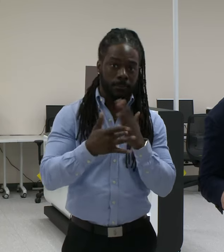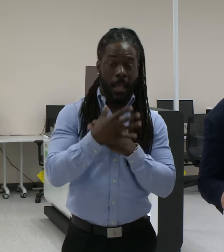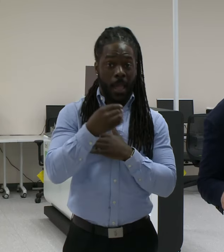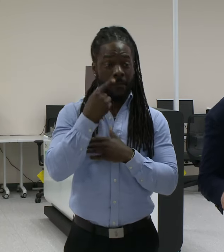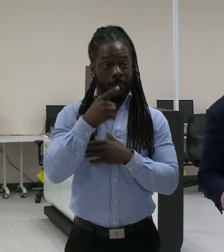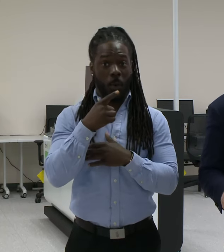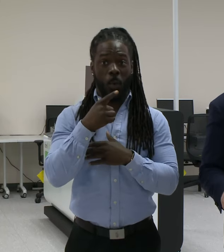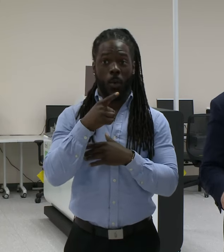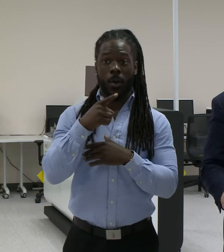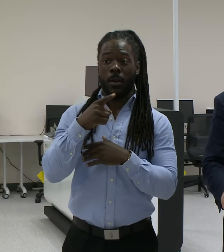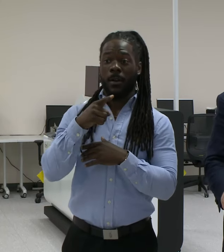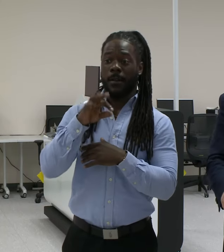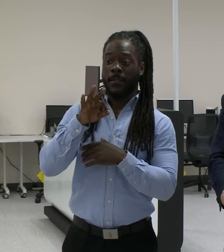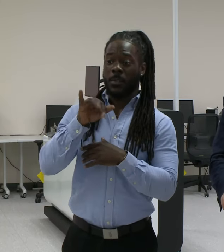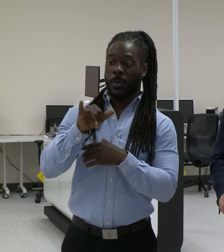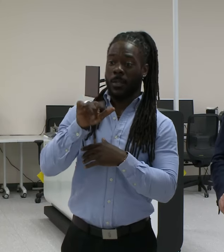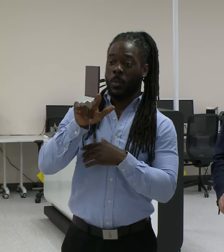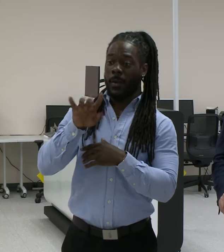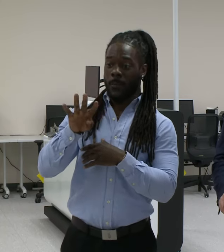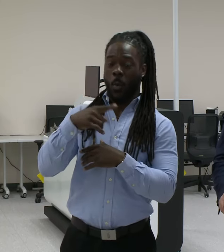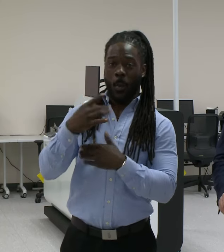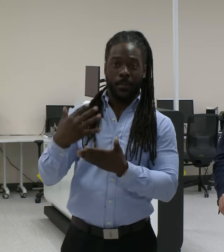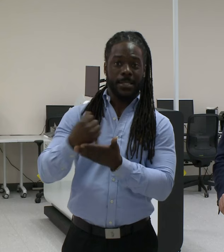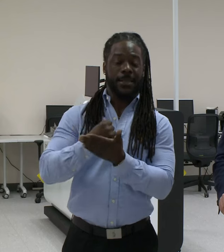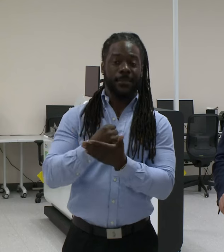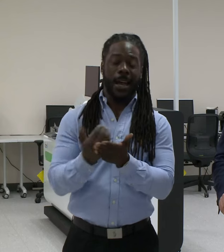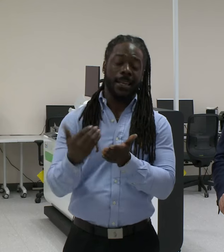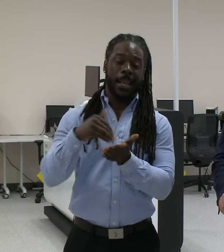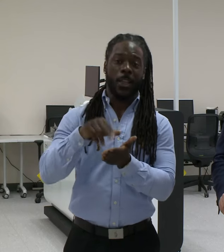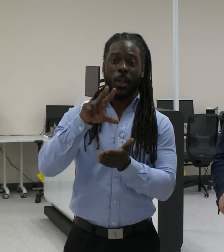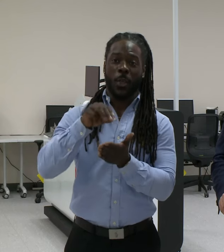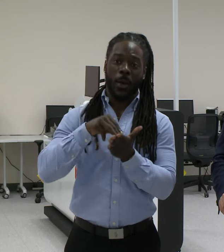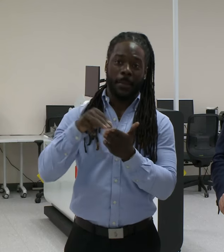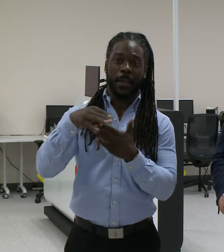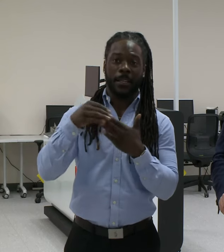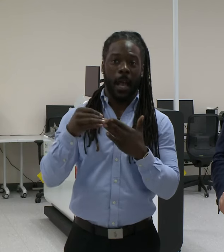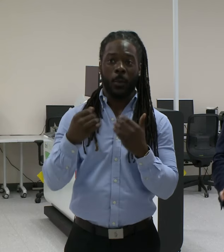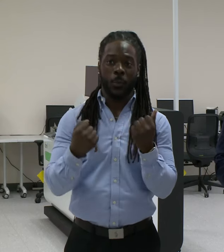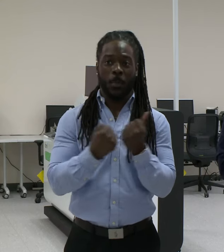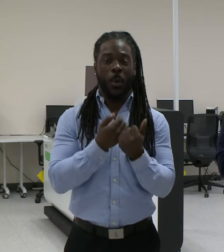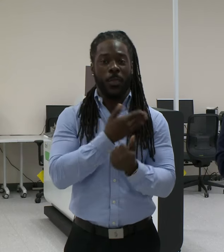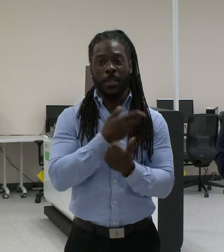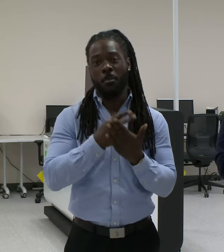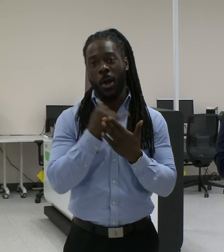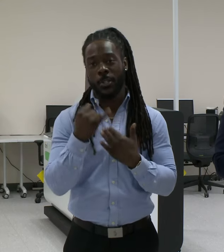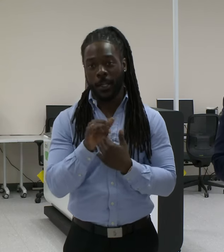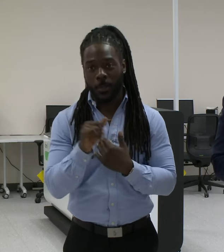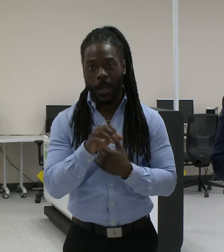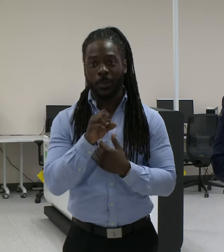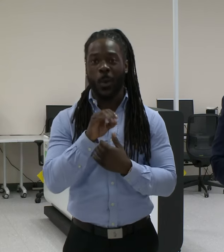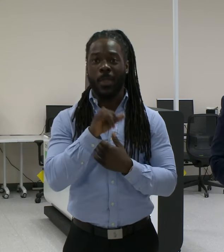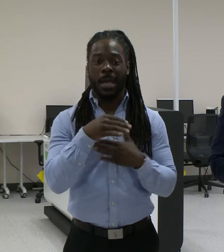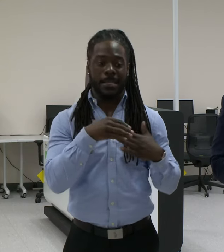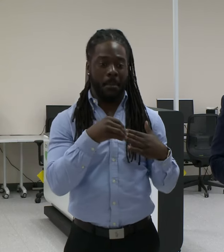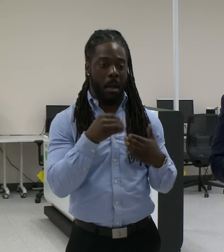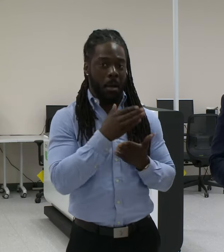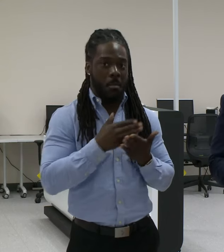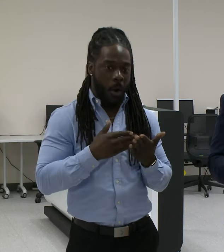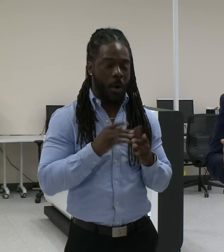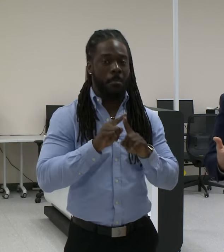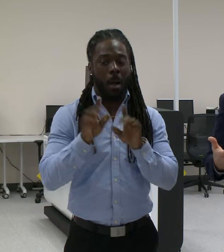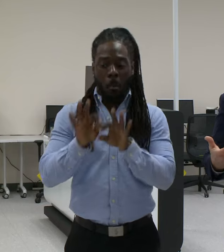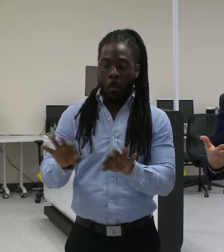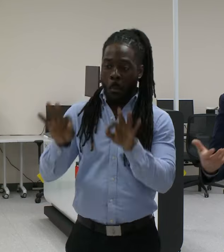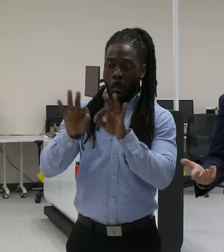24 another $30 million for this ongoing effort. So those are the dollars, but what is important, of